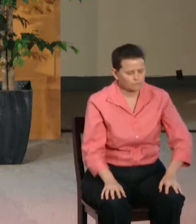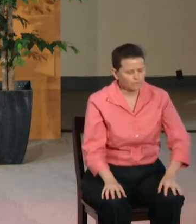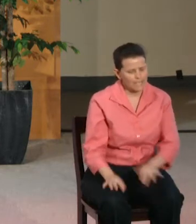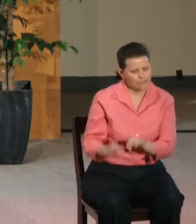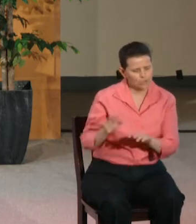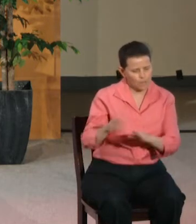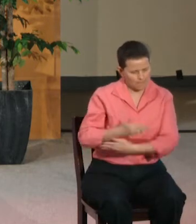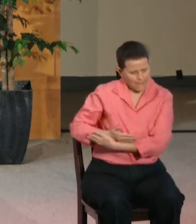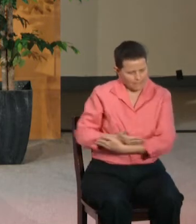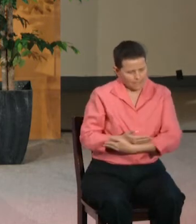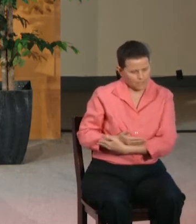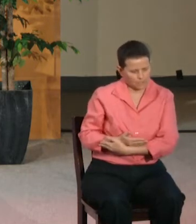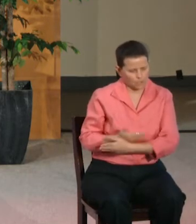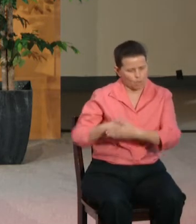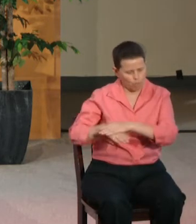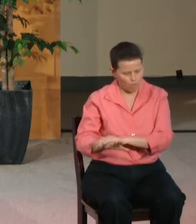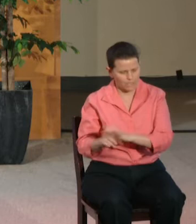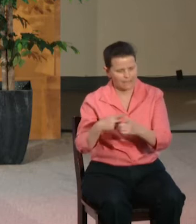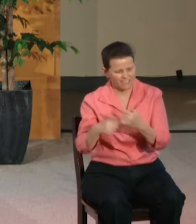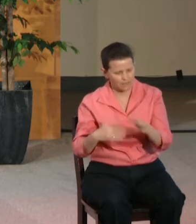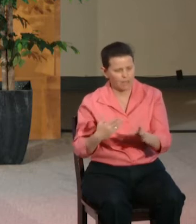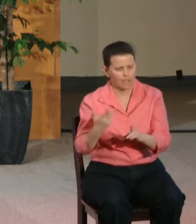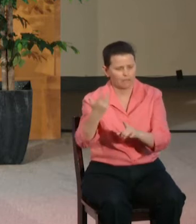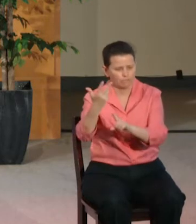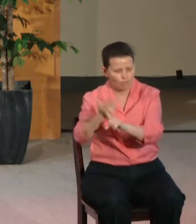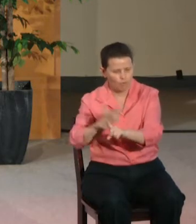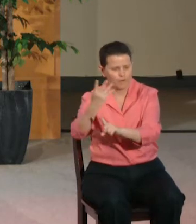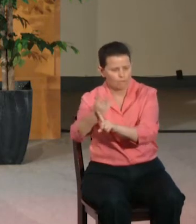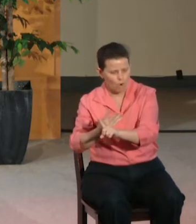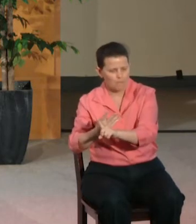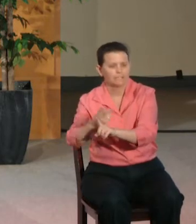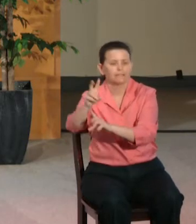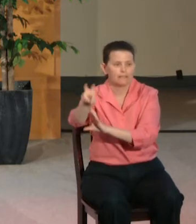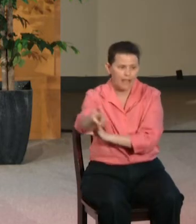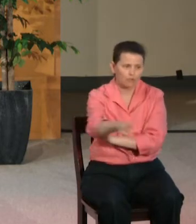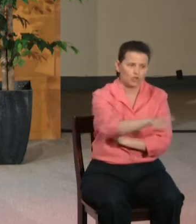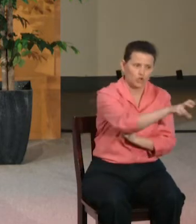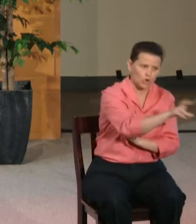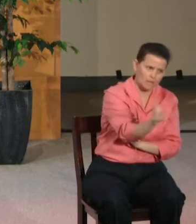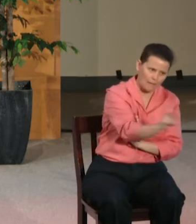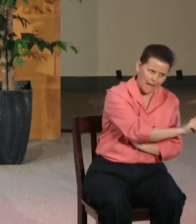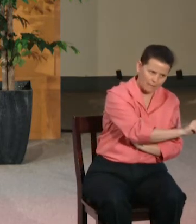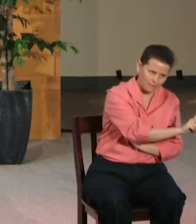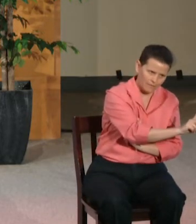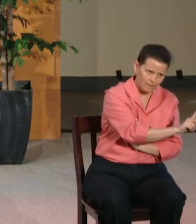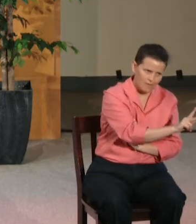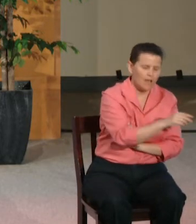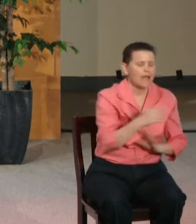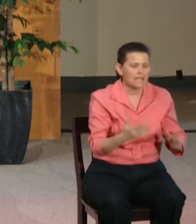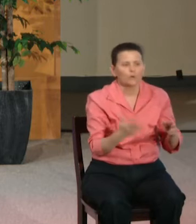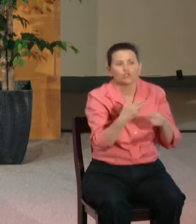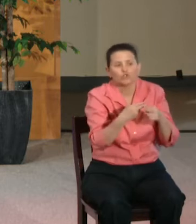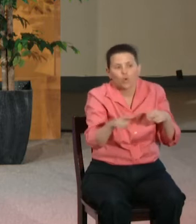ultimately. Their journey finally back to the feeding ground after all that period is actually shorter than it was to begin